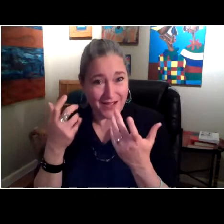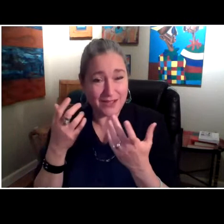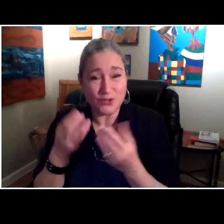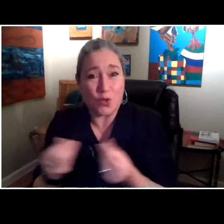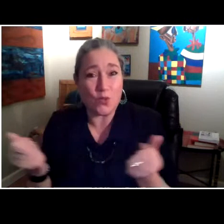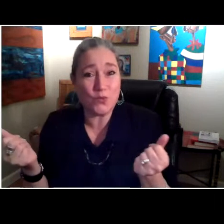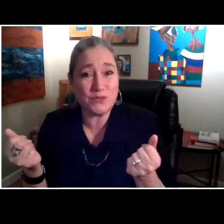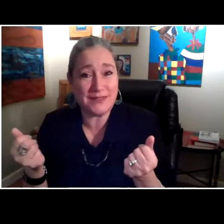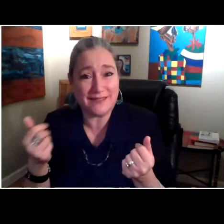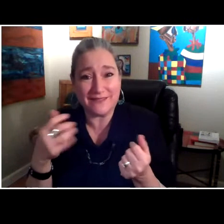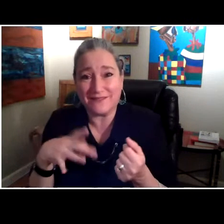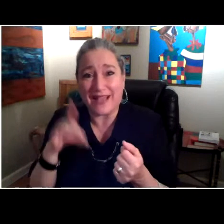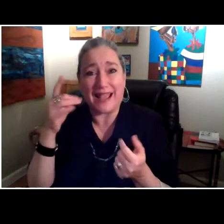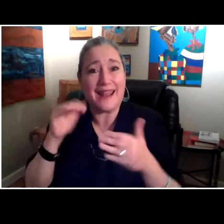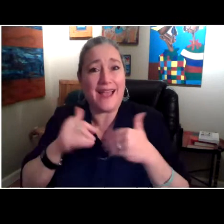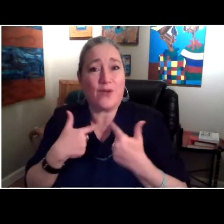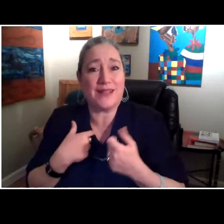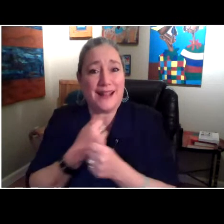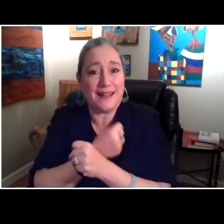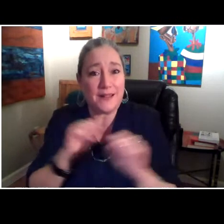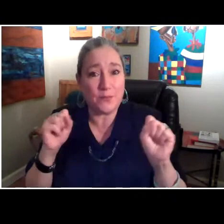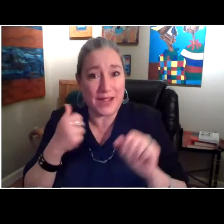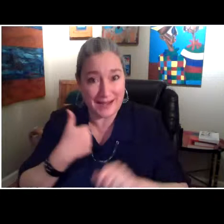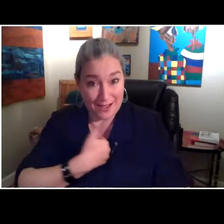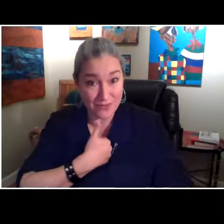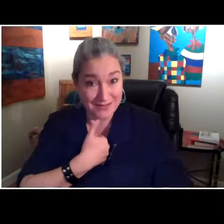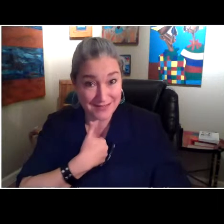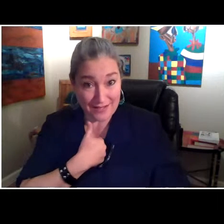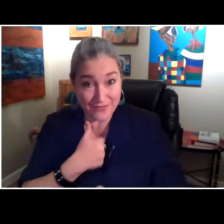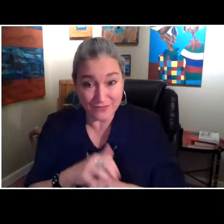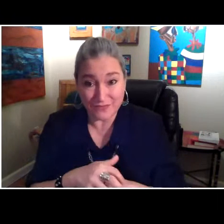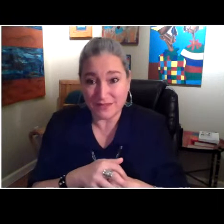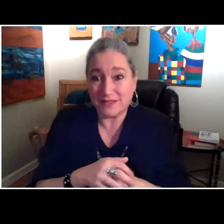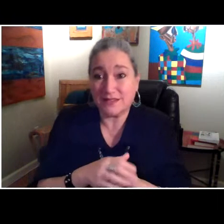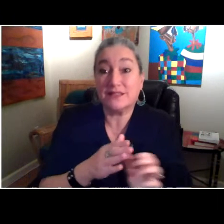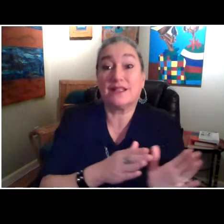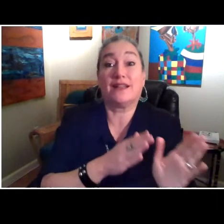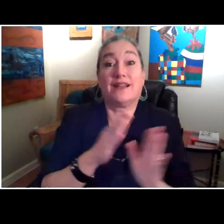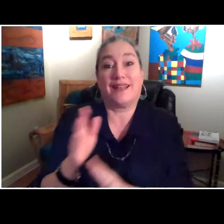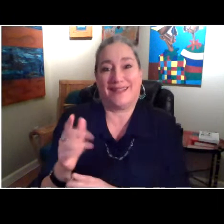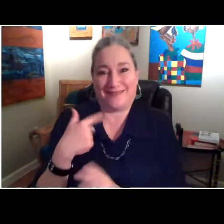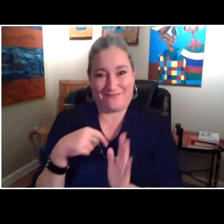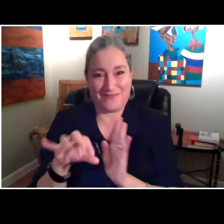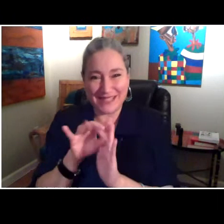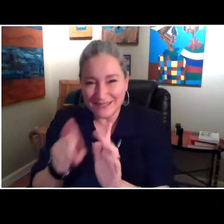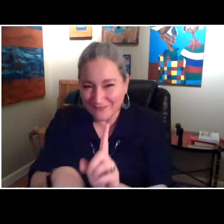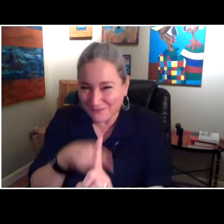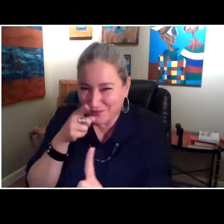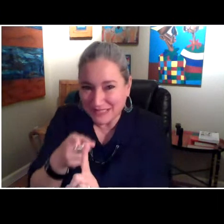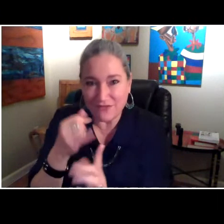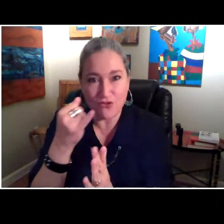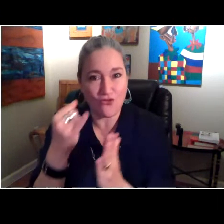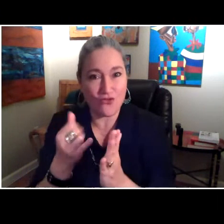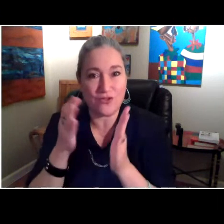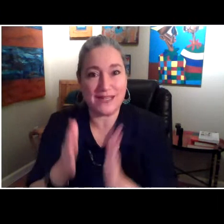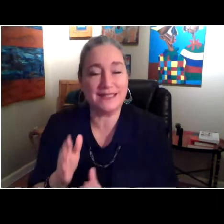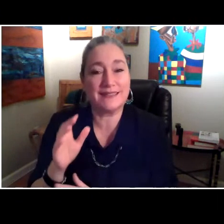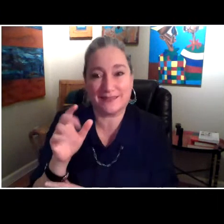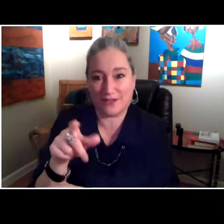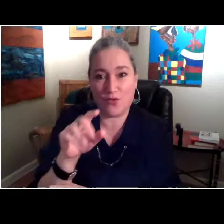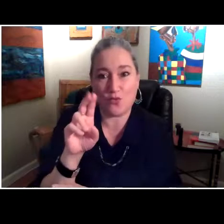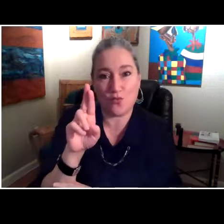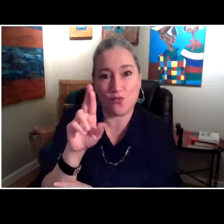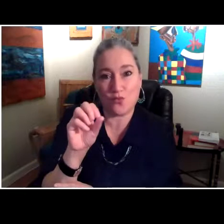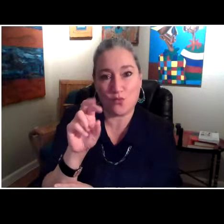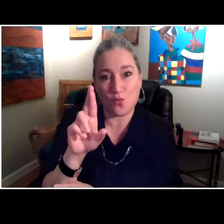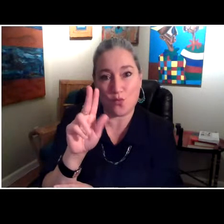this deficit model and the trauma that's experienced through that to celebration and resolution and healing. How do we